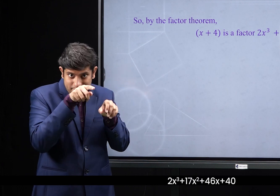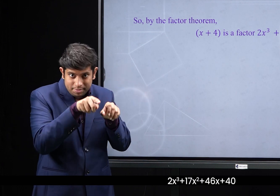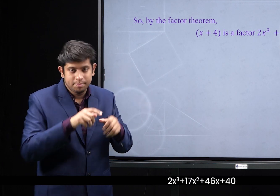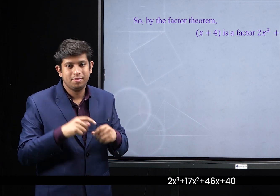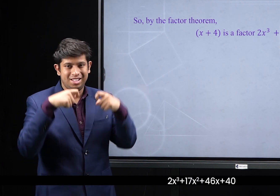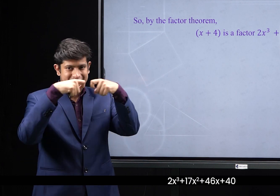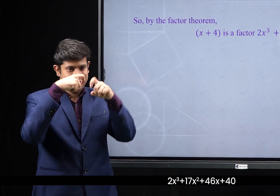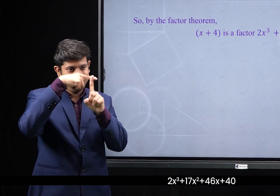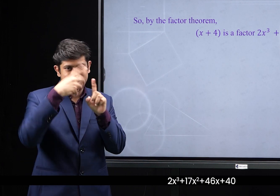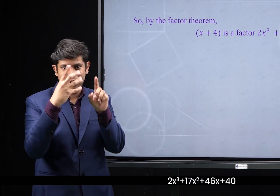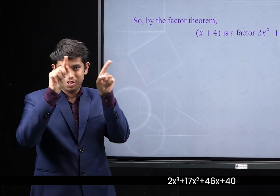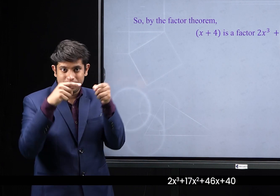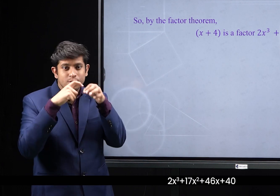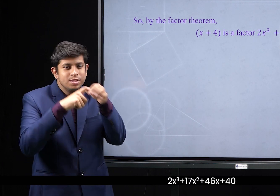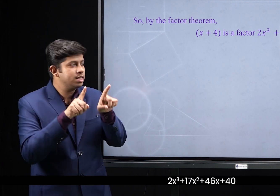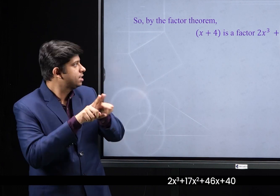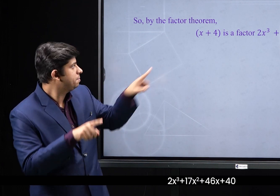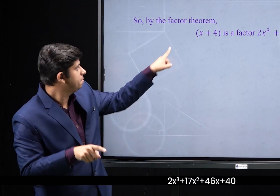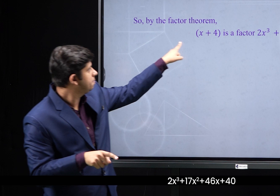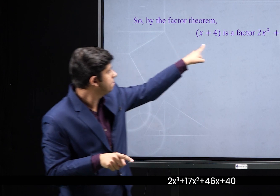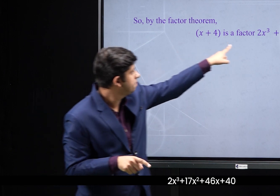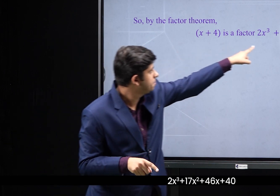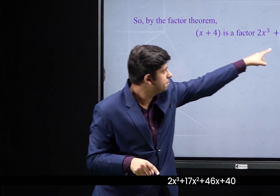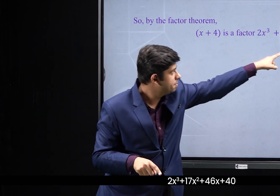17x square plus 46x plus 40.